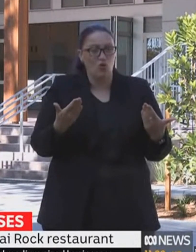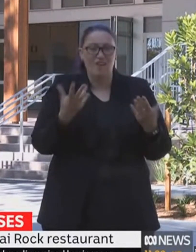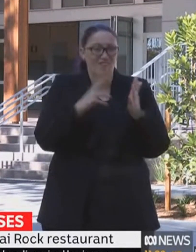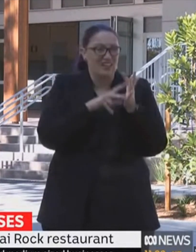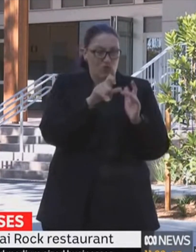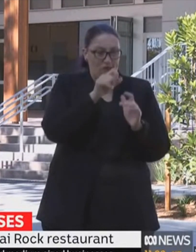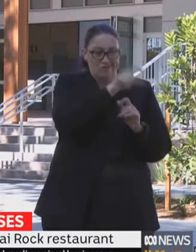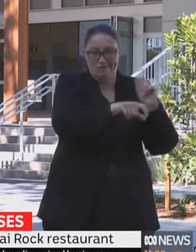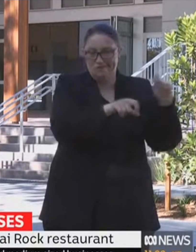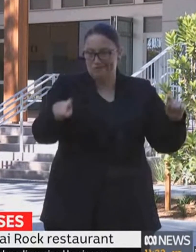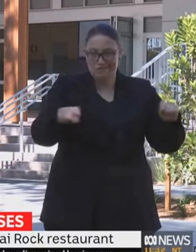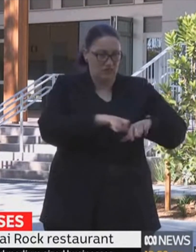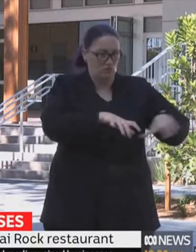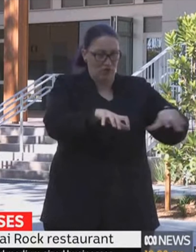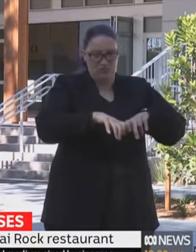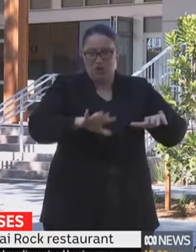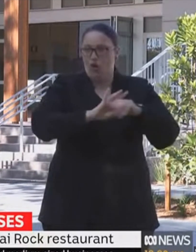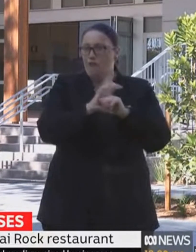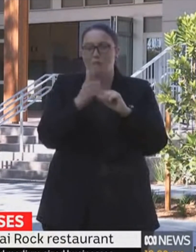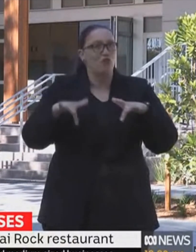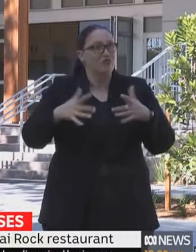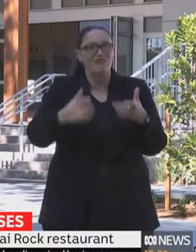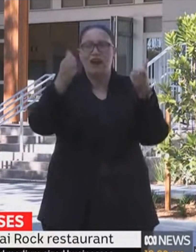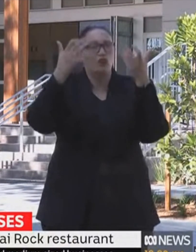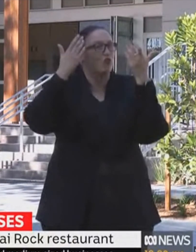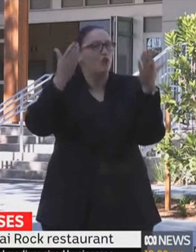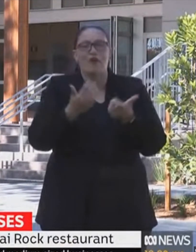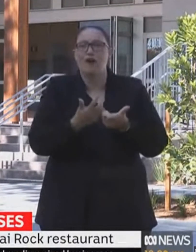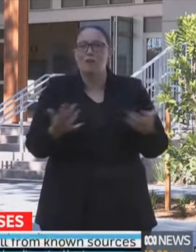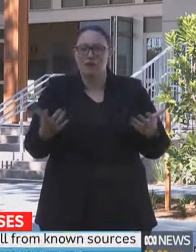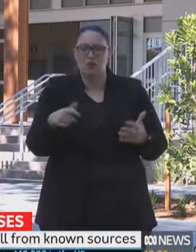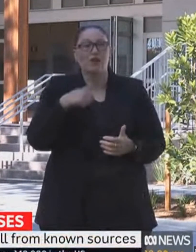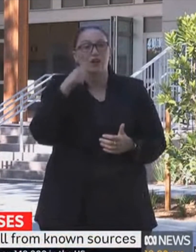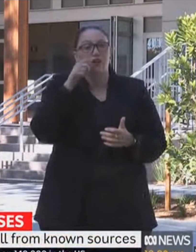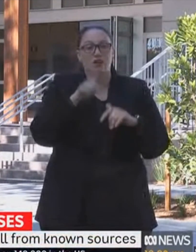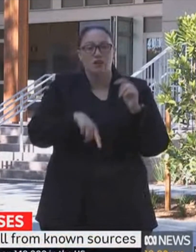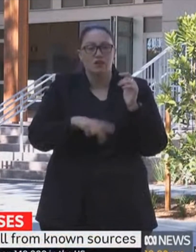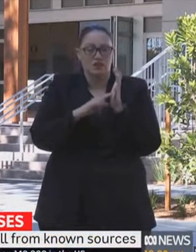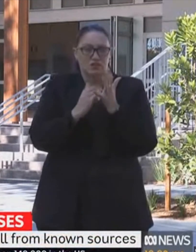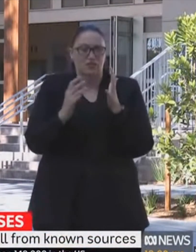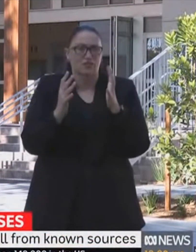setting from Victoria. We know that a number of sources of cases in New South Wales are essentially from Victoria.